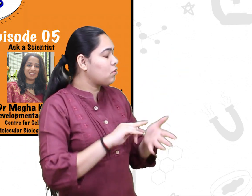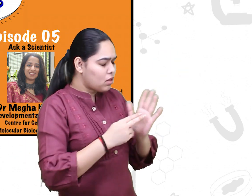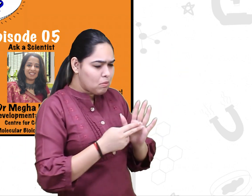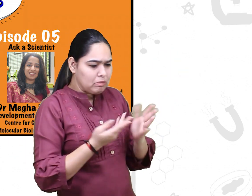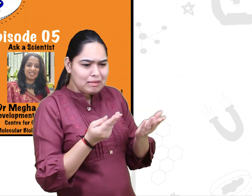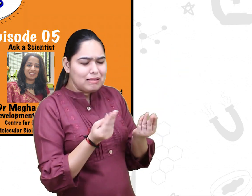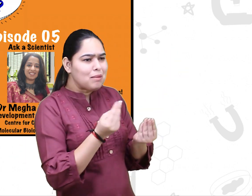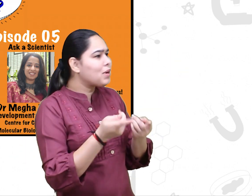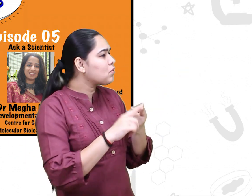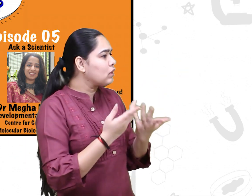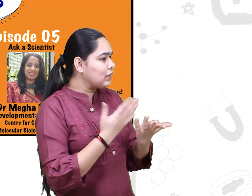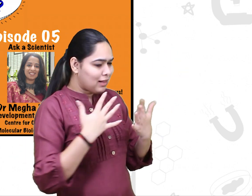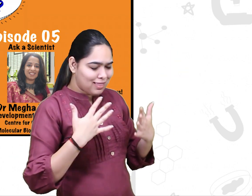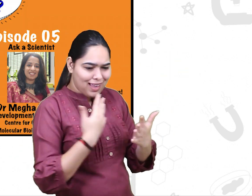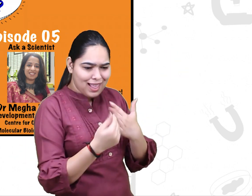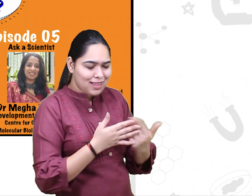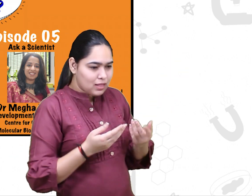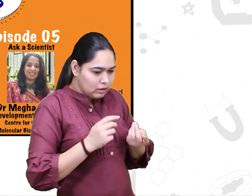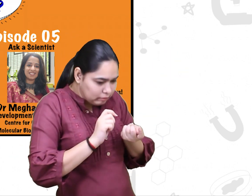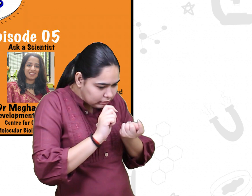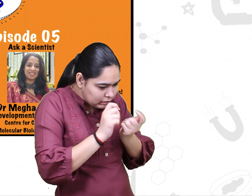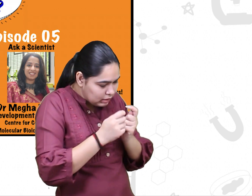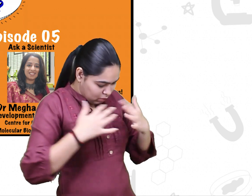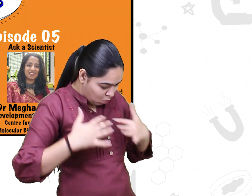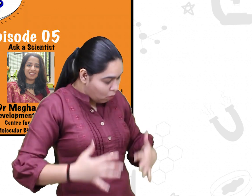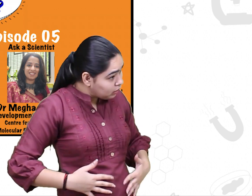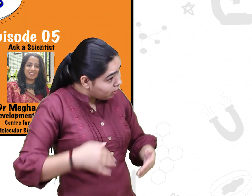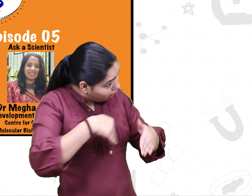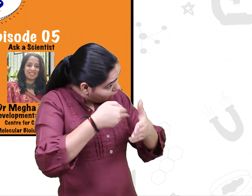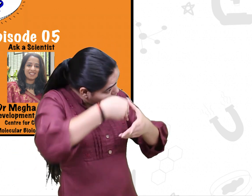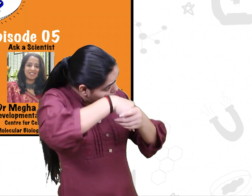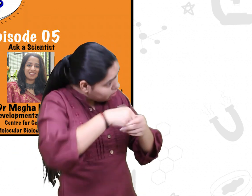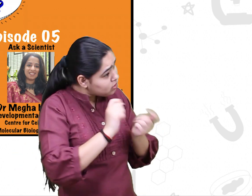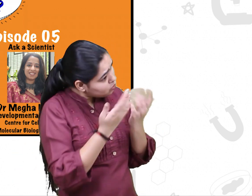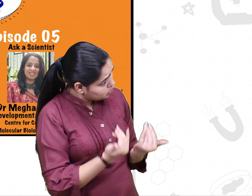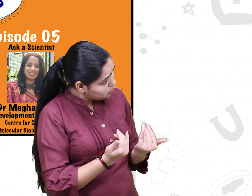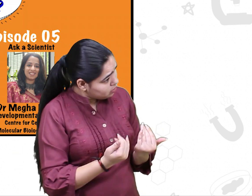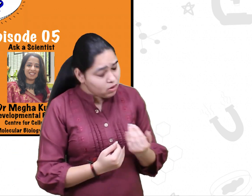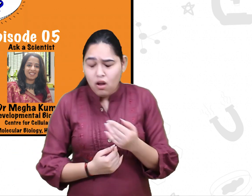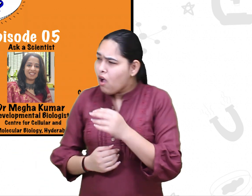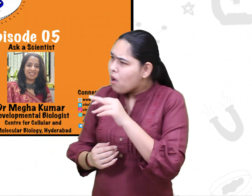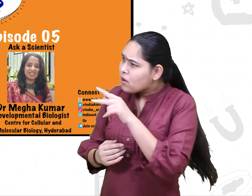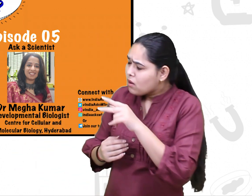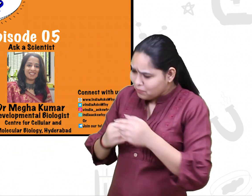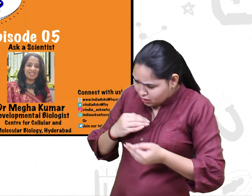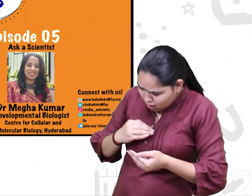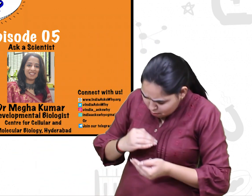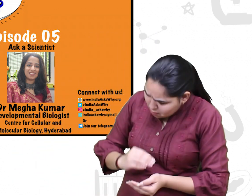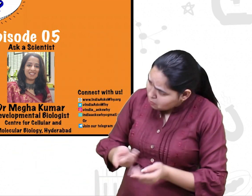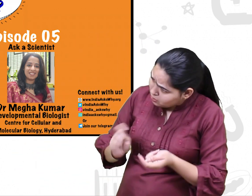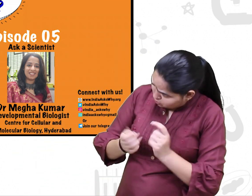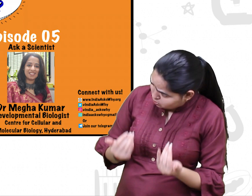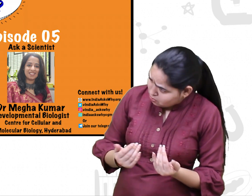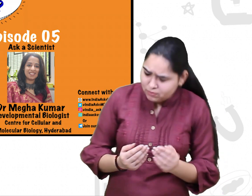Then, will the embryo be able to live? Probably not. But then there